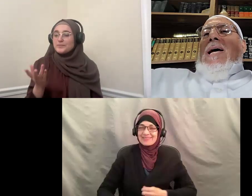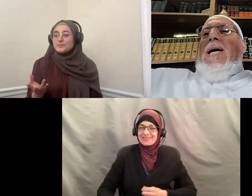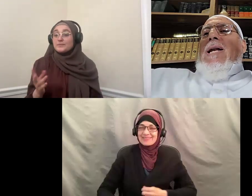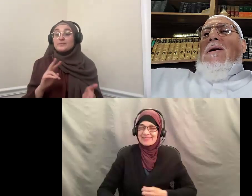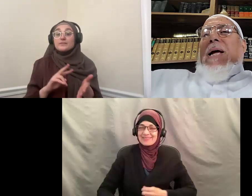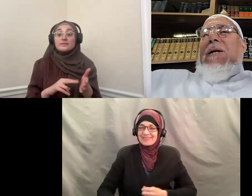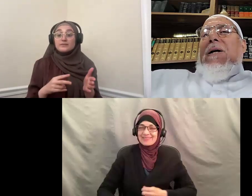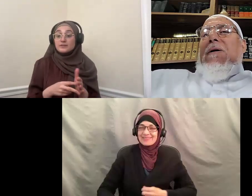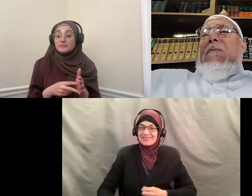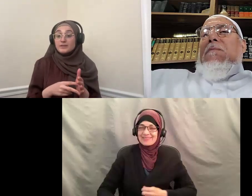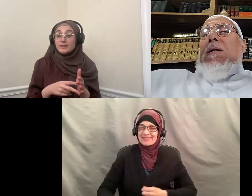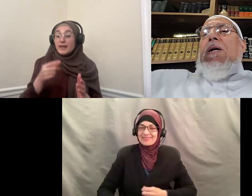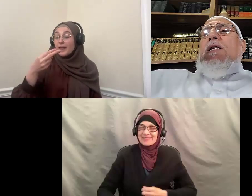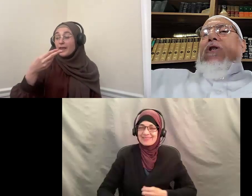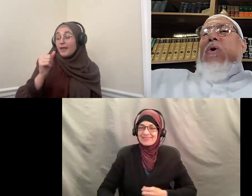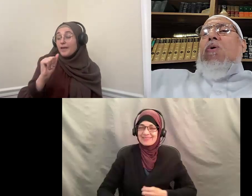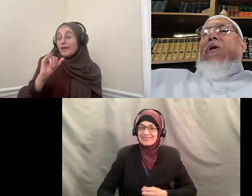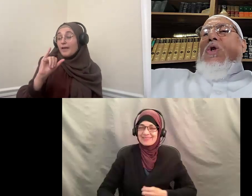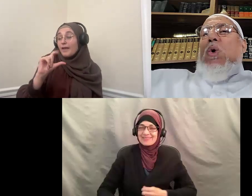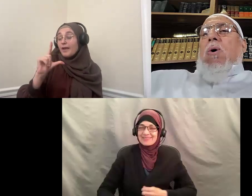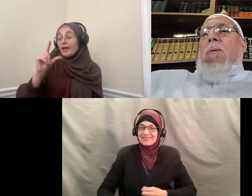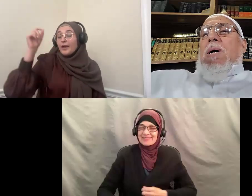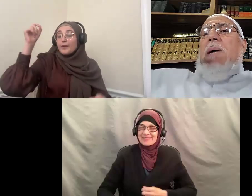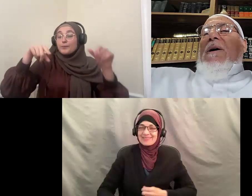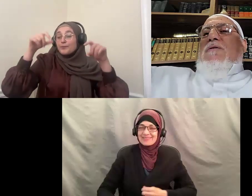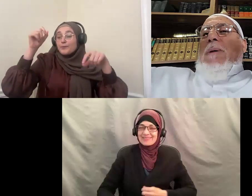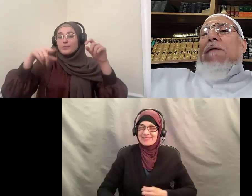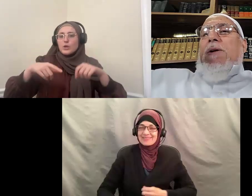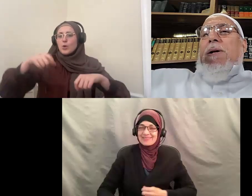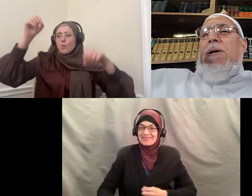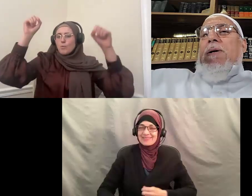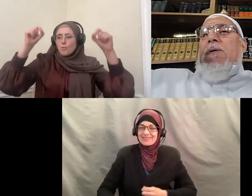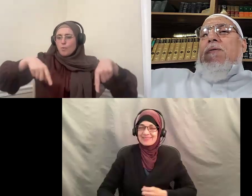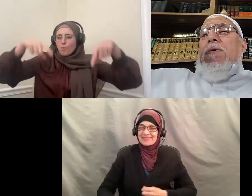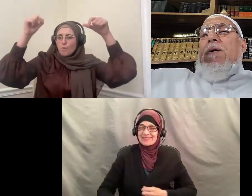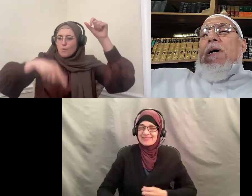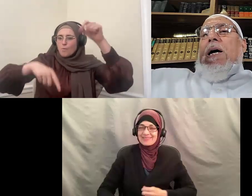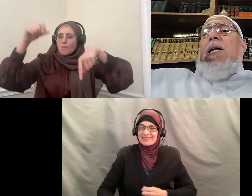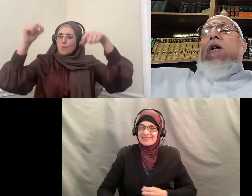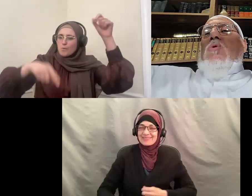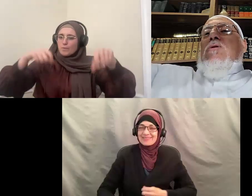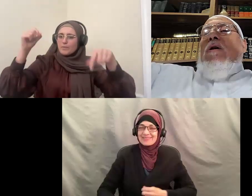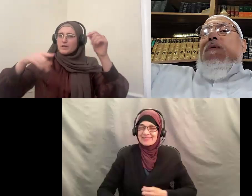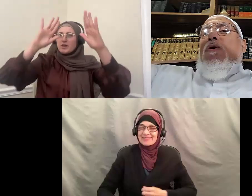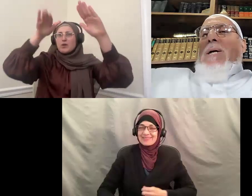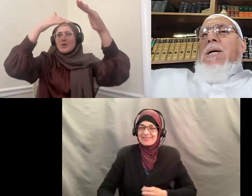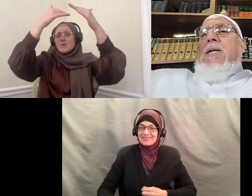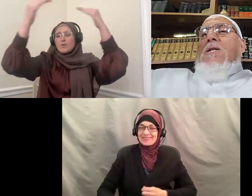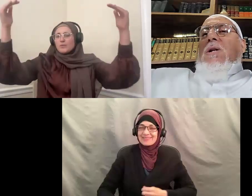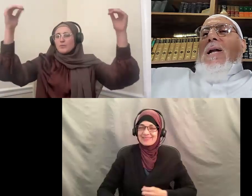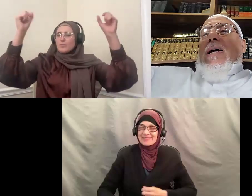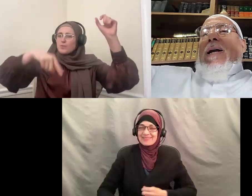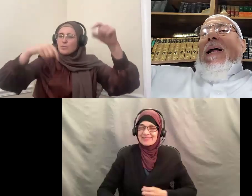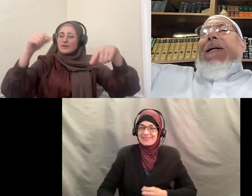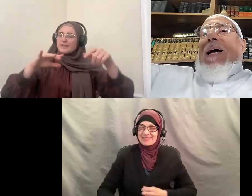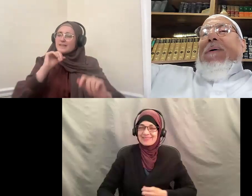not a hail rain, but a stone storm coming from heaven. And it was not moving. It is